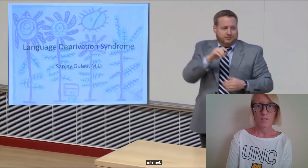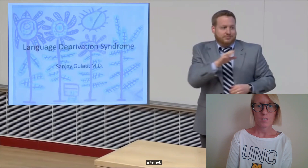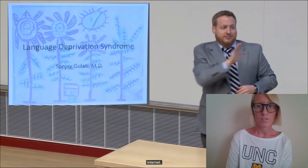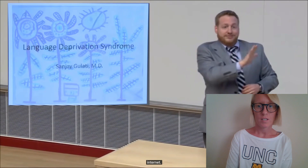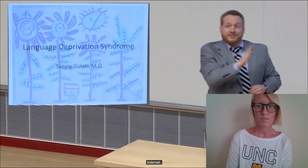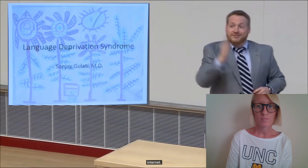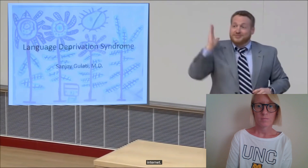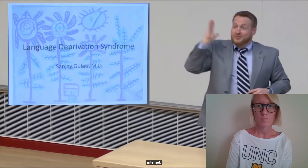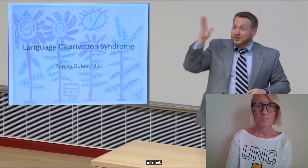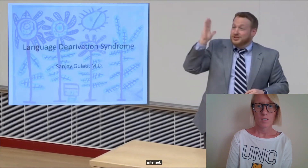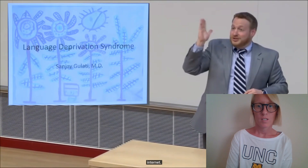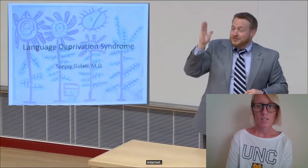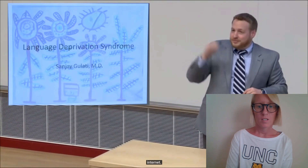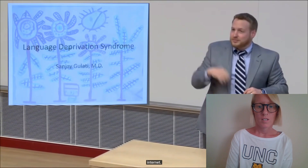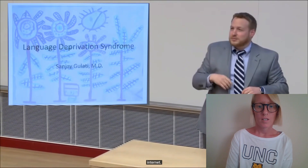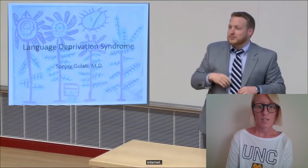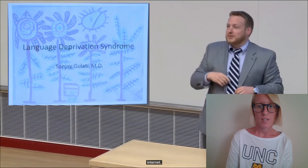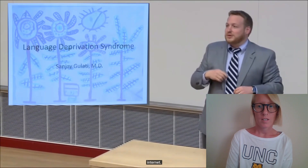On the internet.